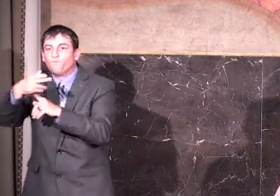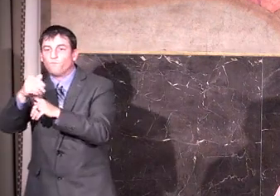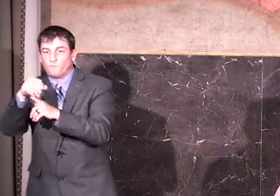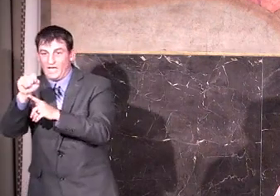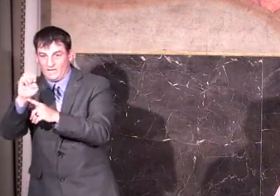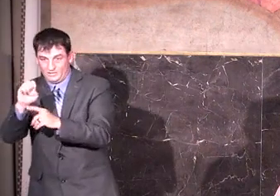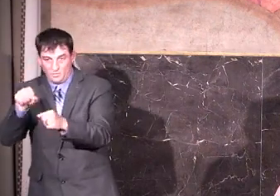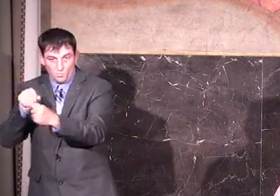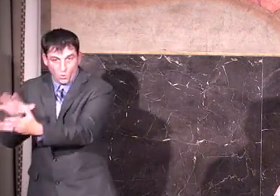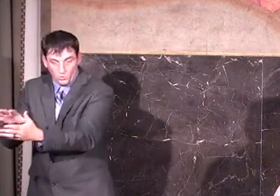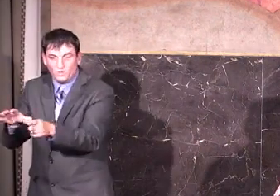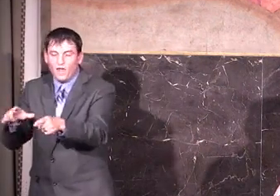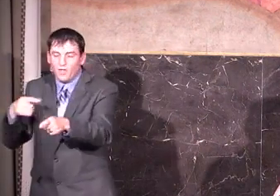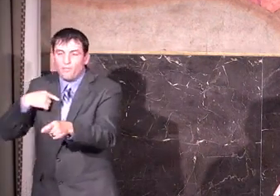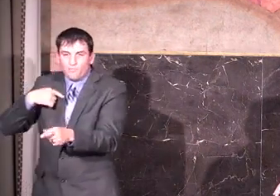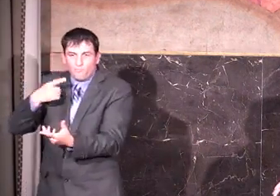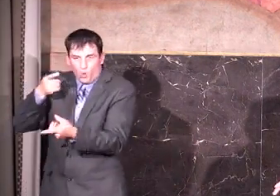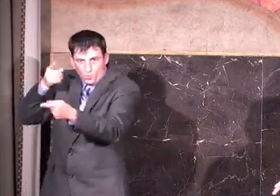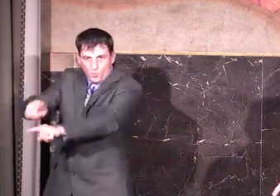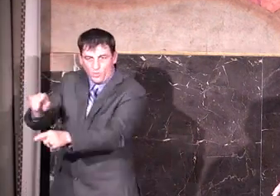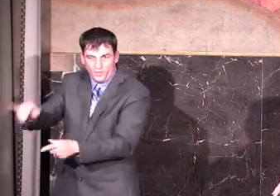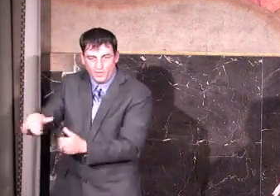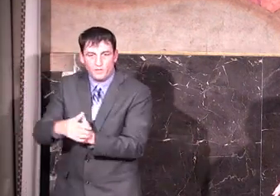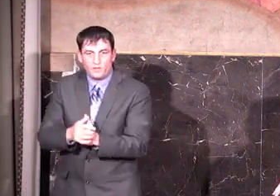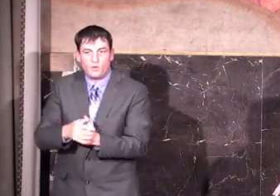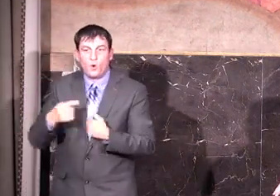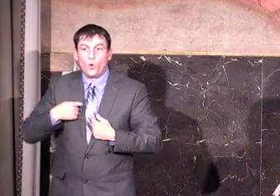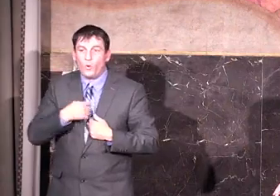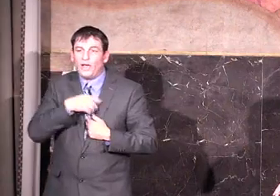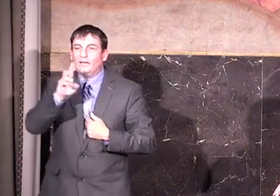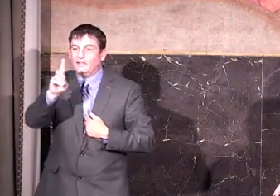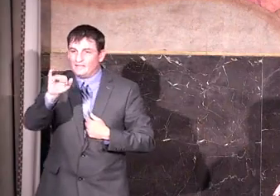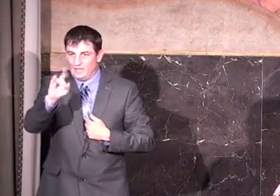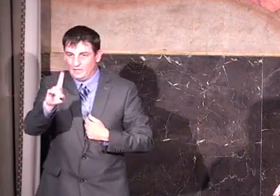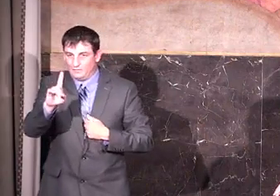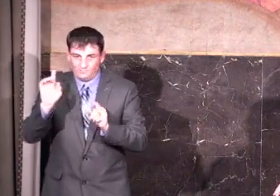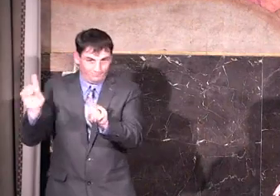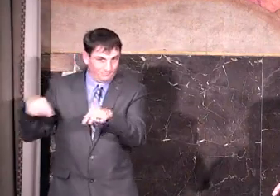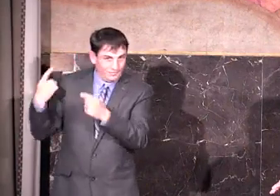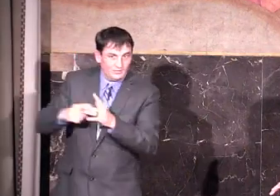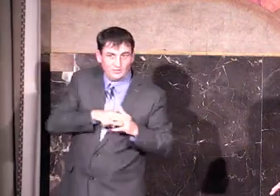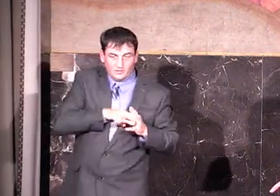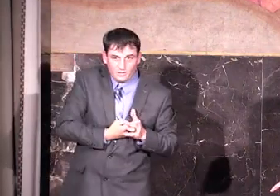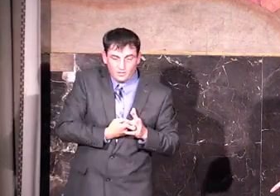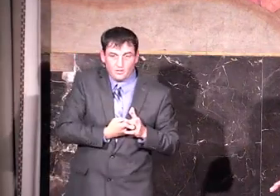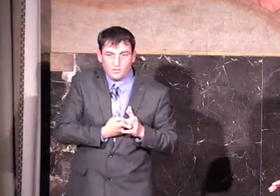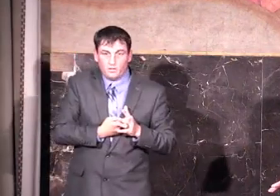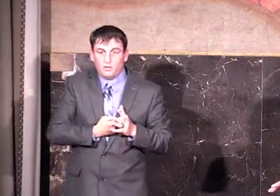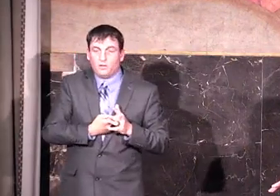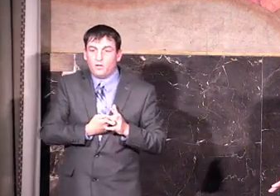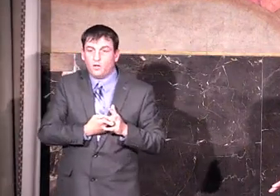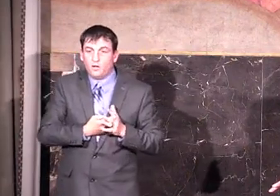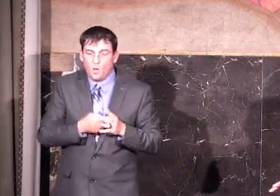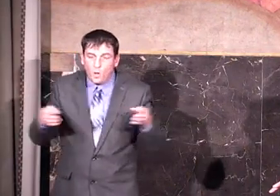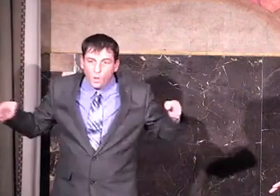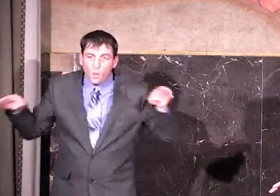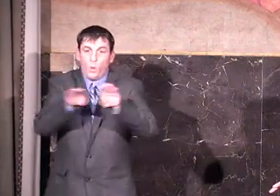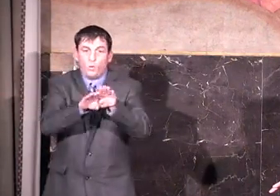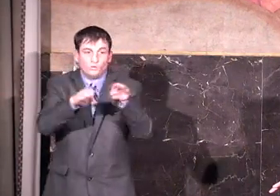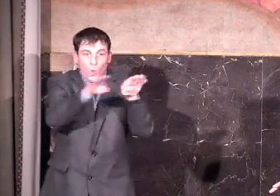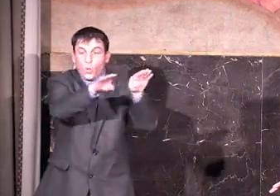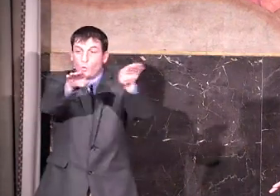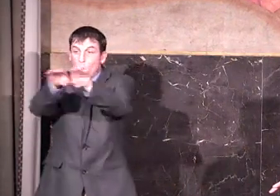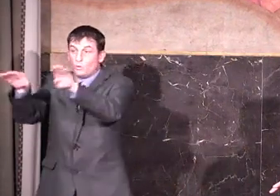And I would remind you, we didn't at the outset close a lot of things in Louisiana that were